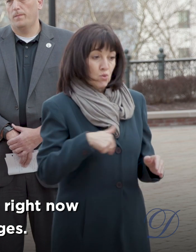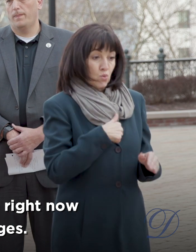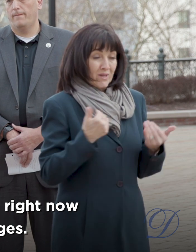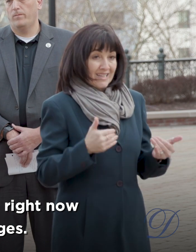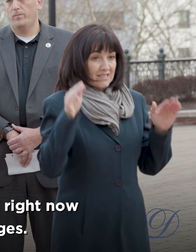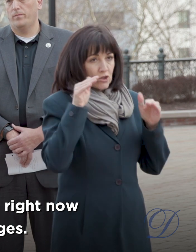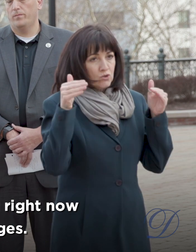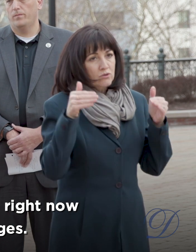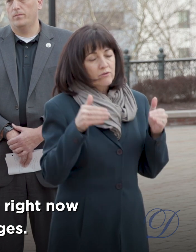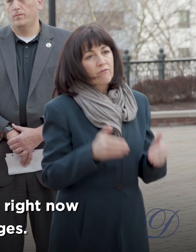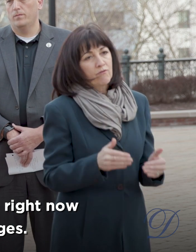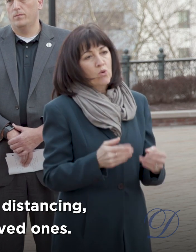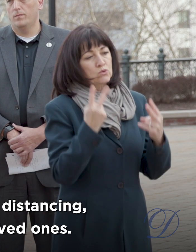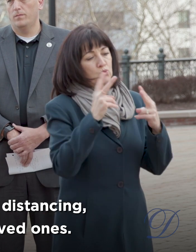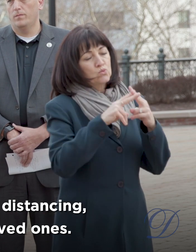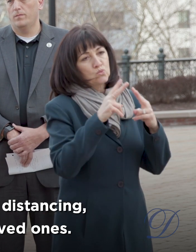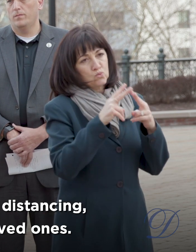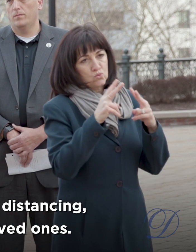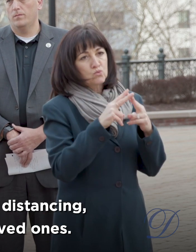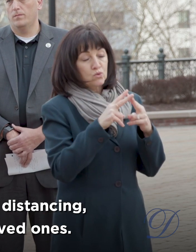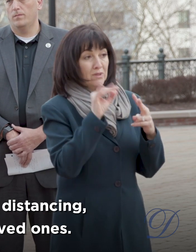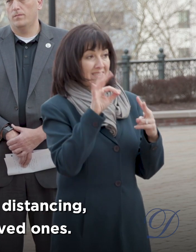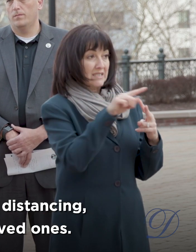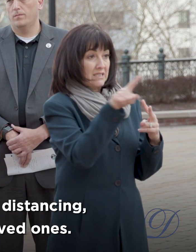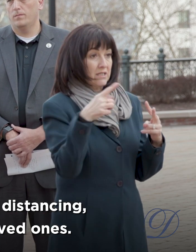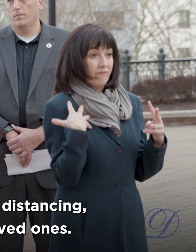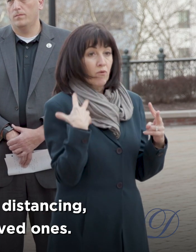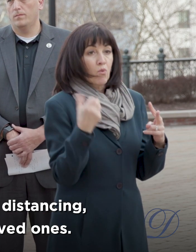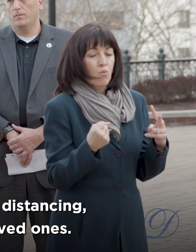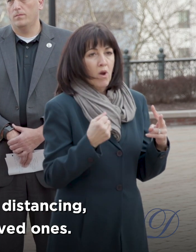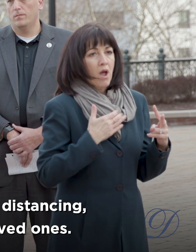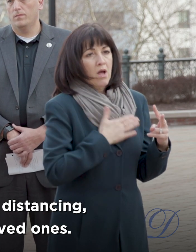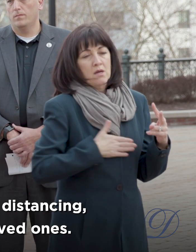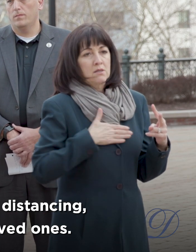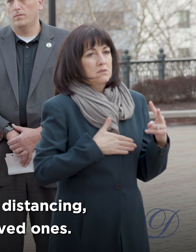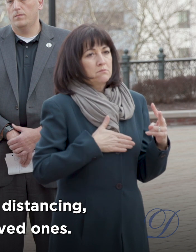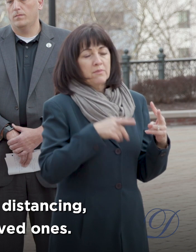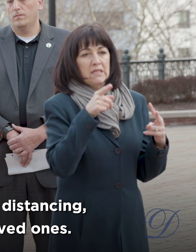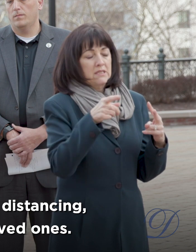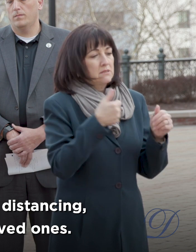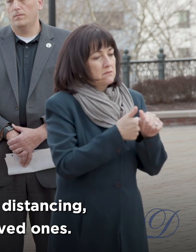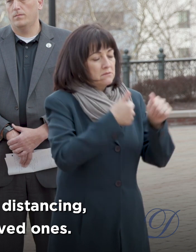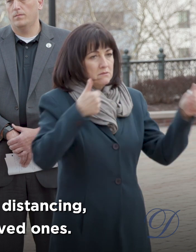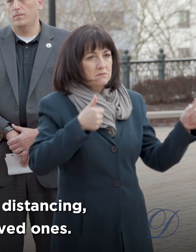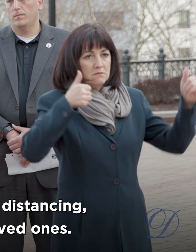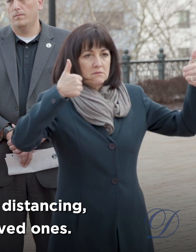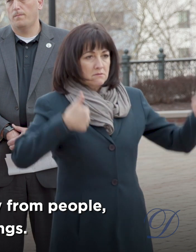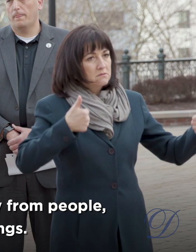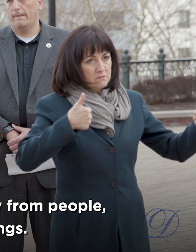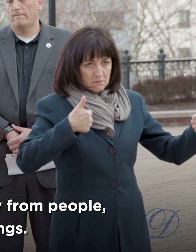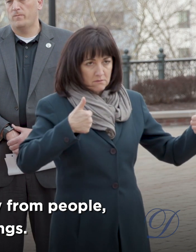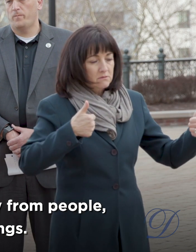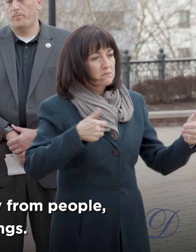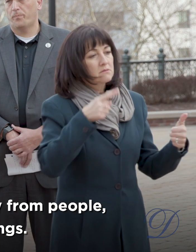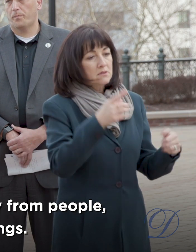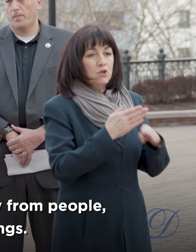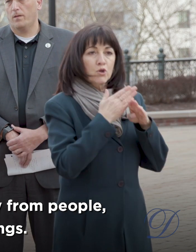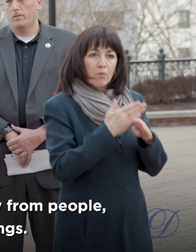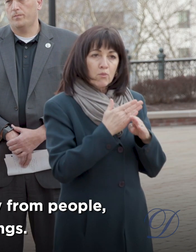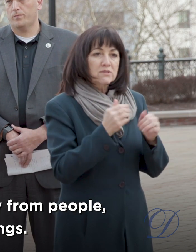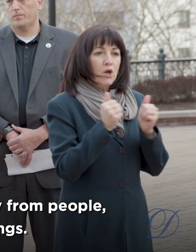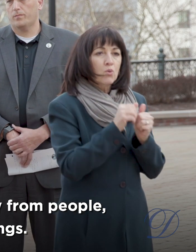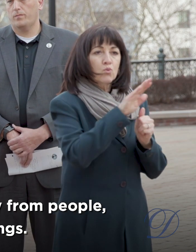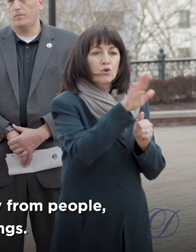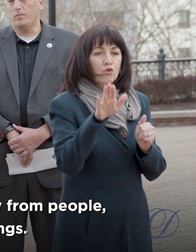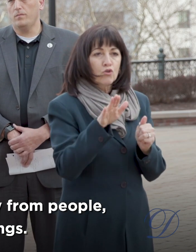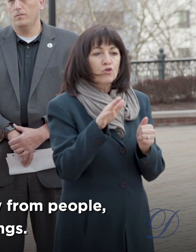on two primary messages. If you are well, practice social distancing. Protect yourself and your loved ones. That means staying 6 feet